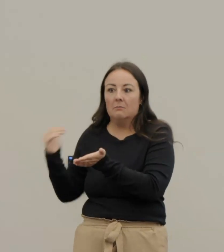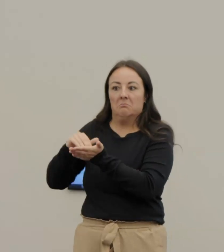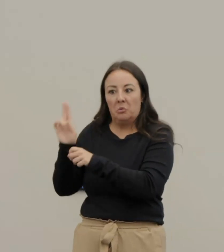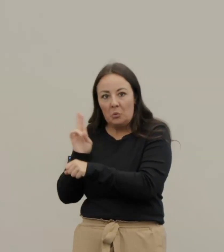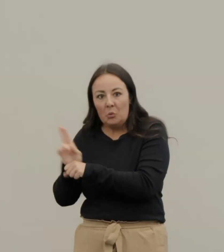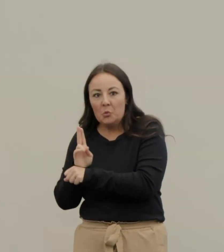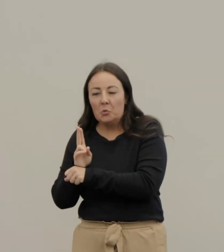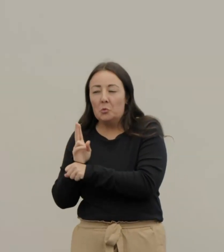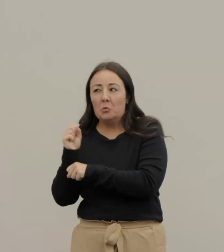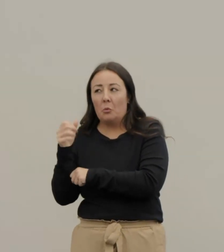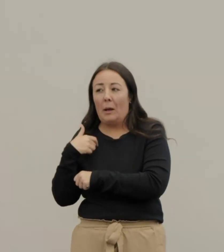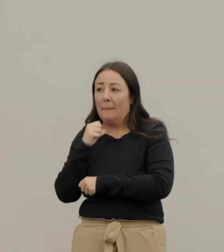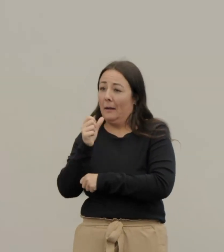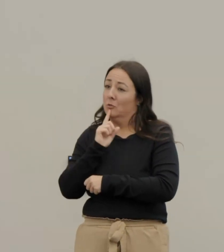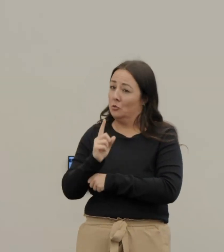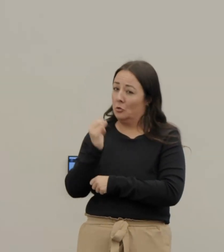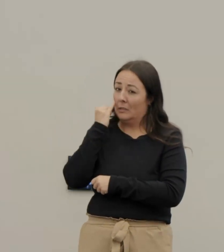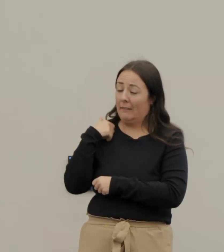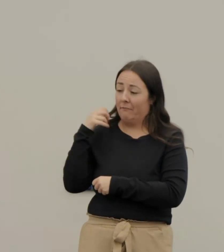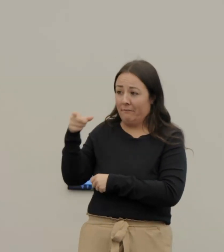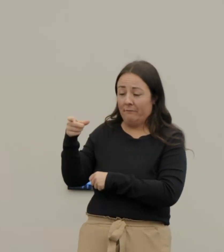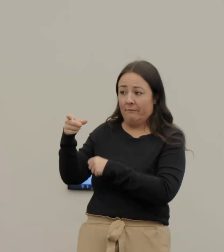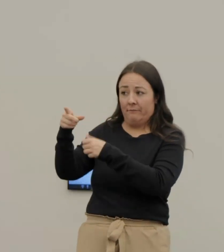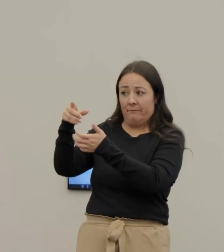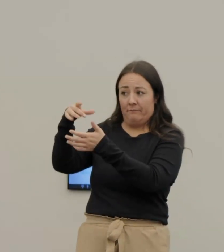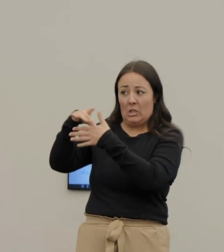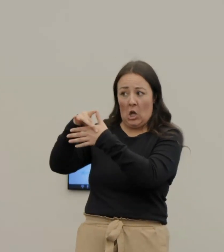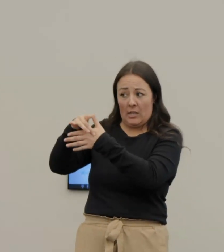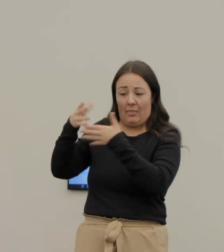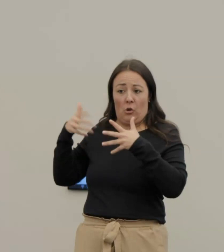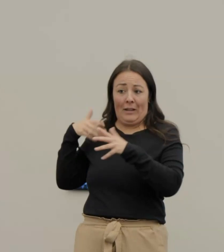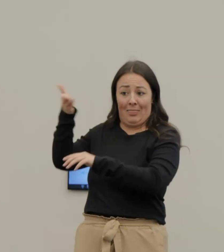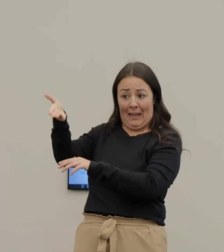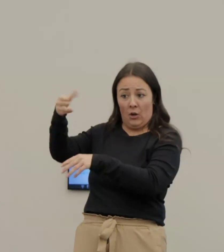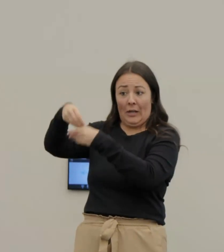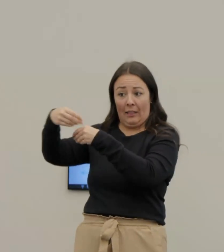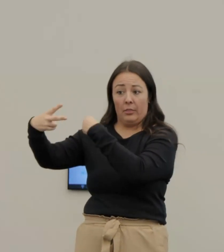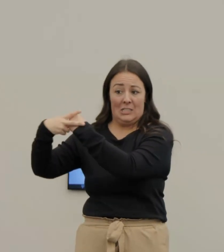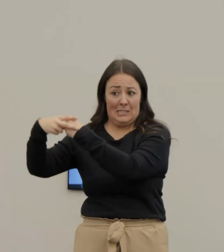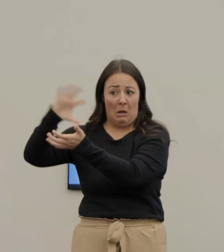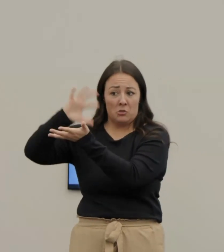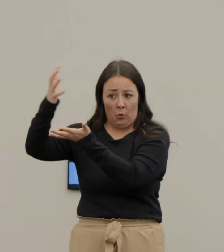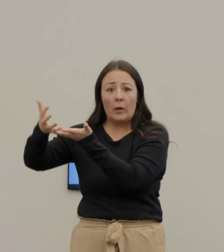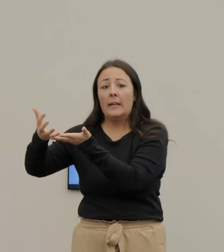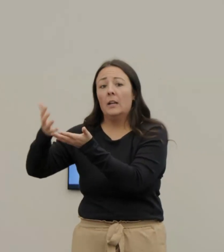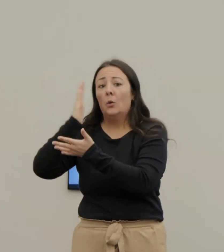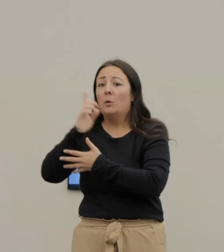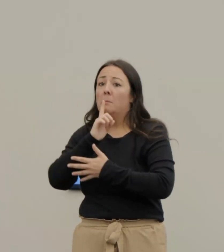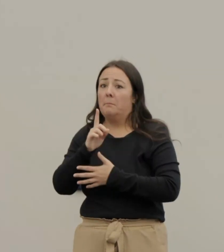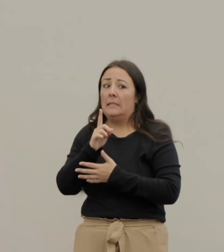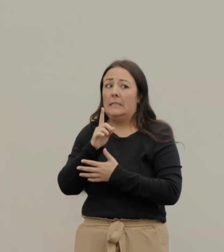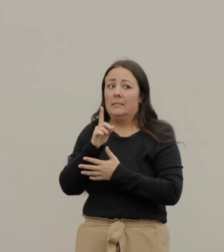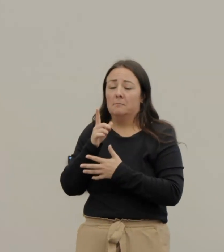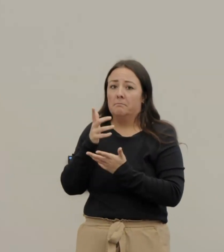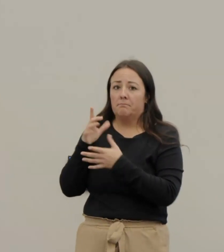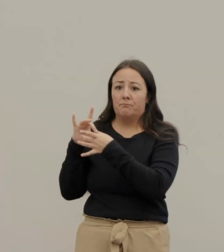sure whether that content that is currently in the repository would be exempt under the new Title